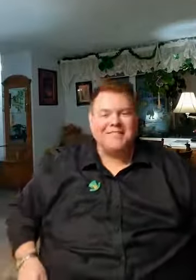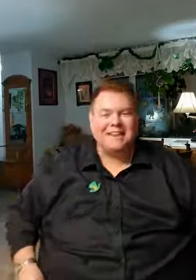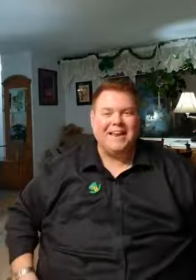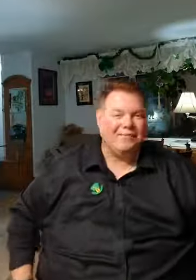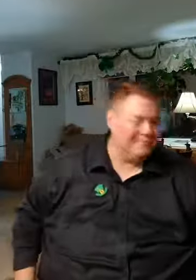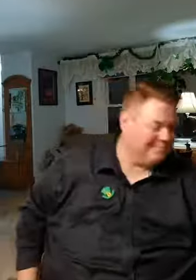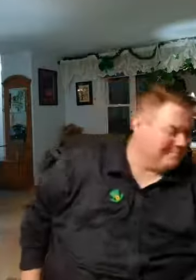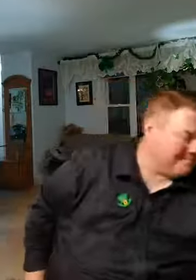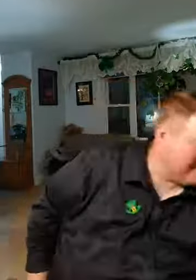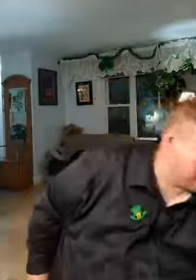now.